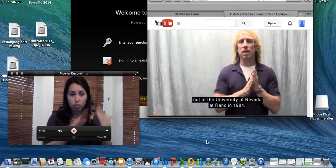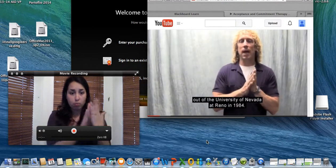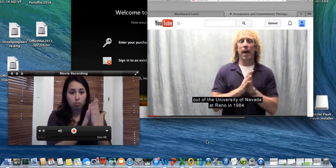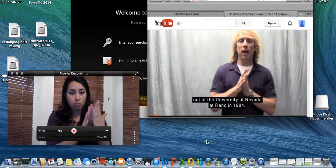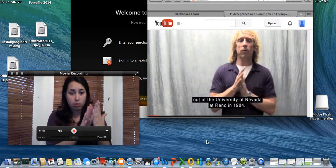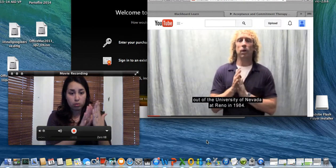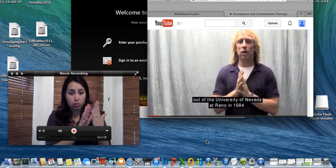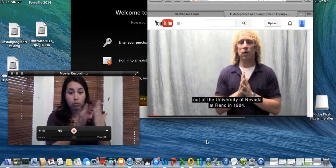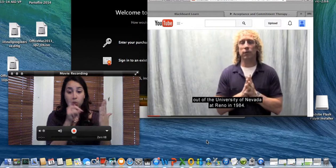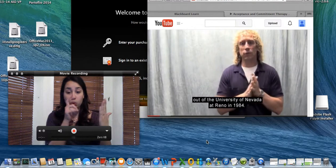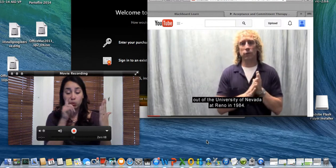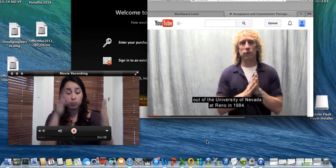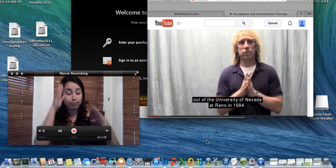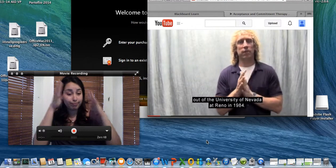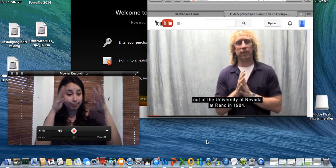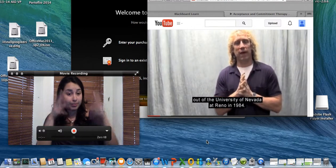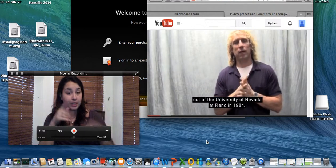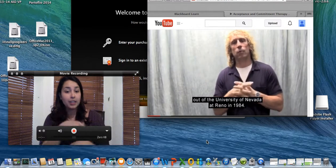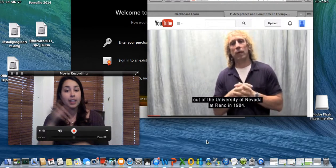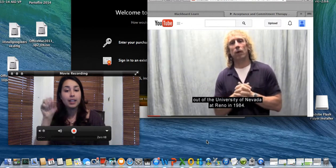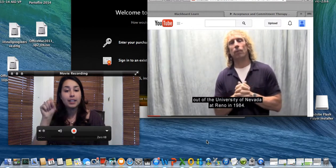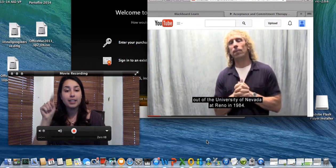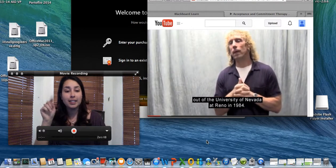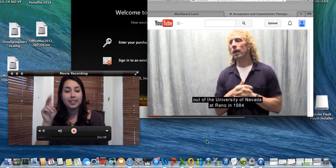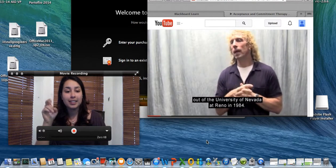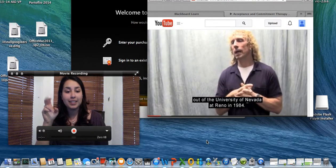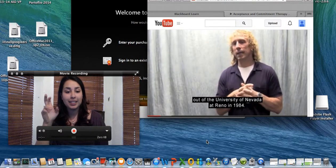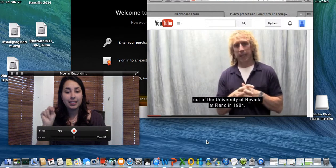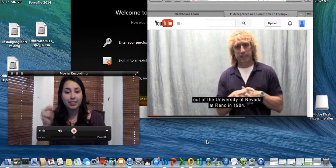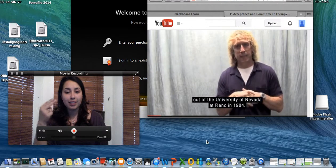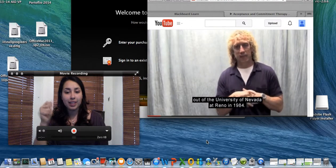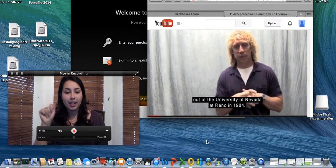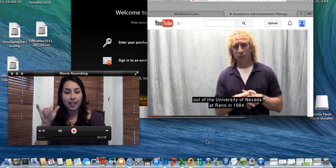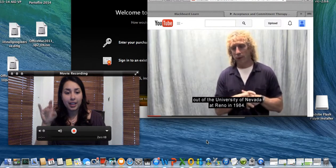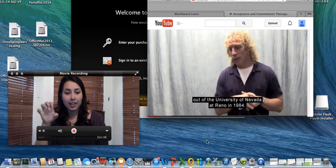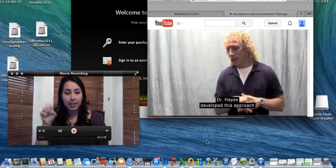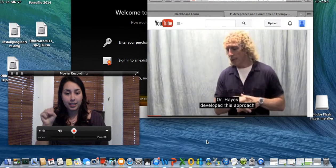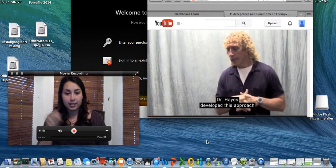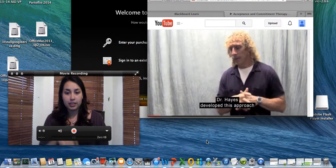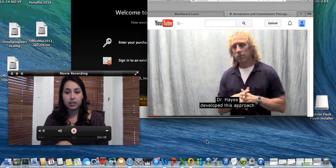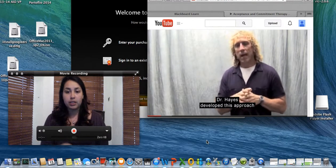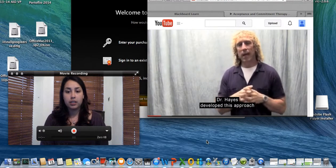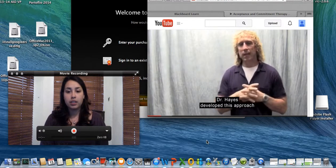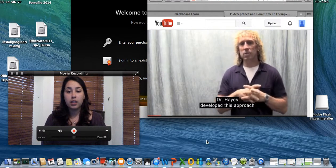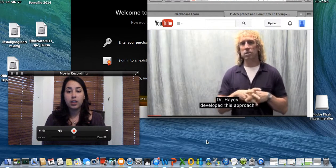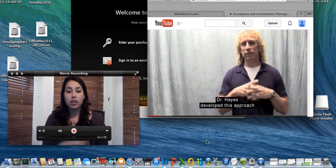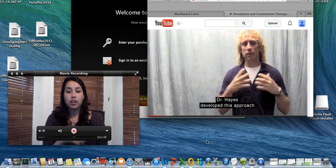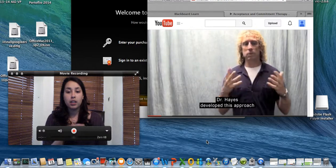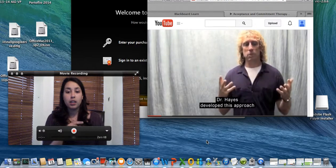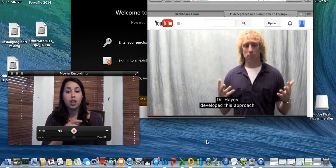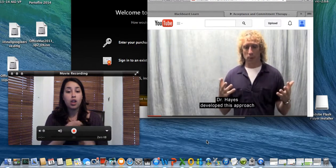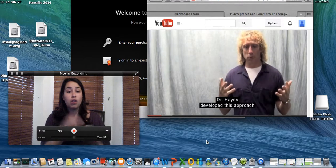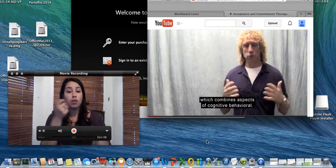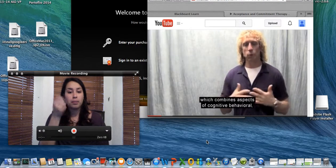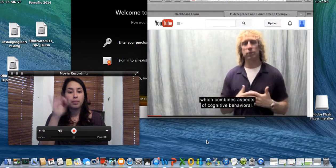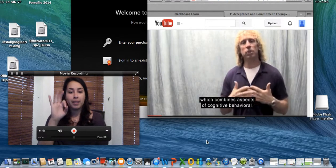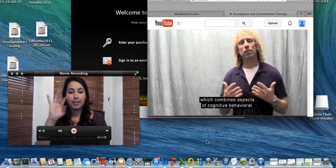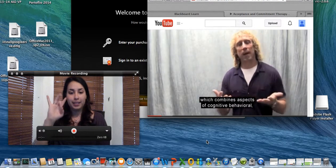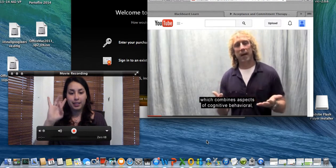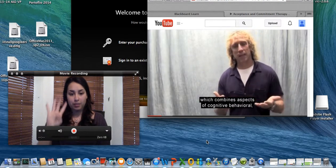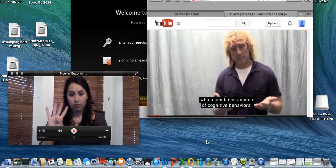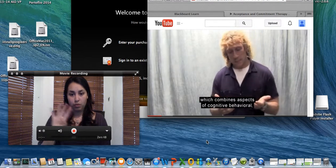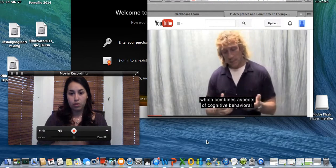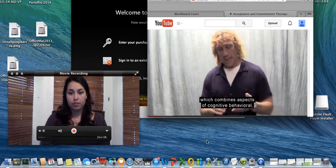psychologist out of the University of Nevada at Reno in 1984. Dr. Hayes developed this approach